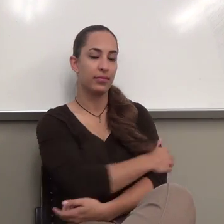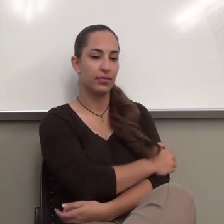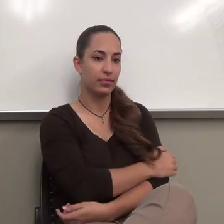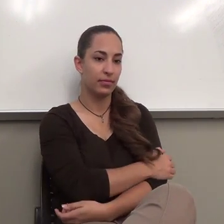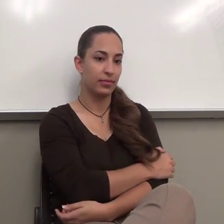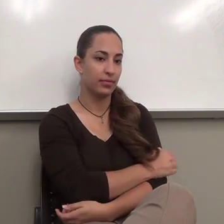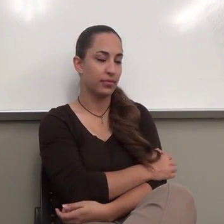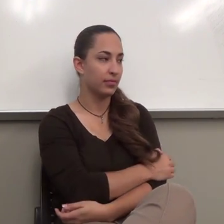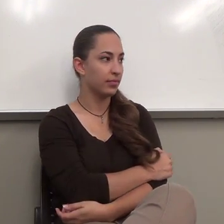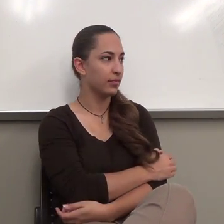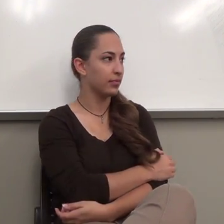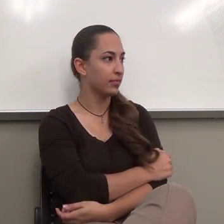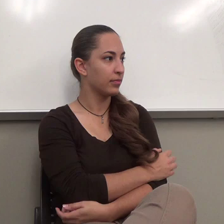now I'm going to hand out papers.